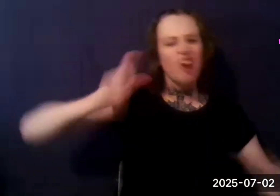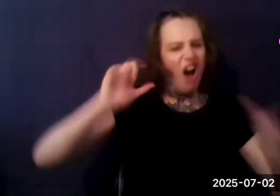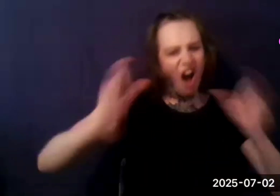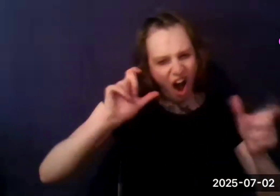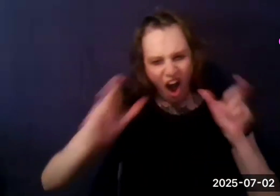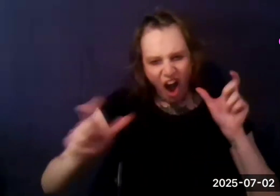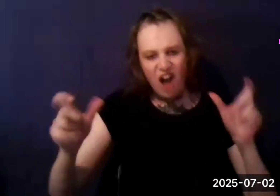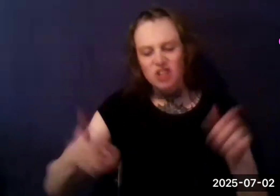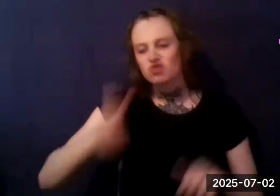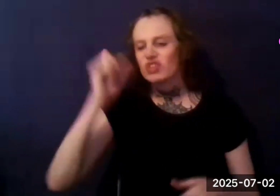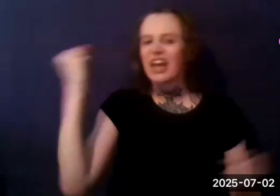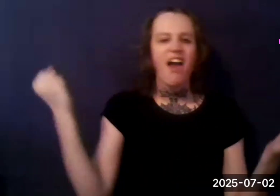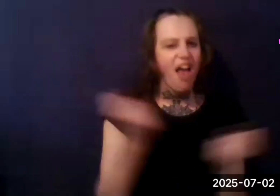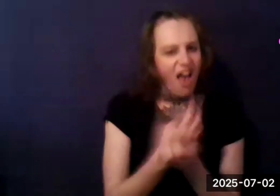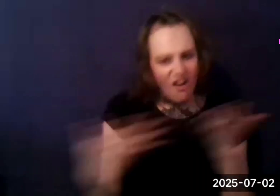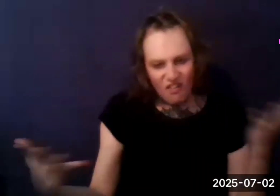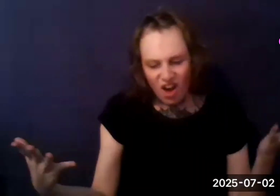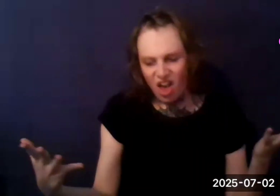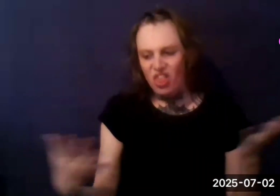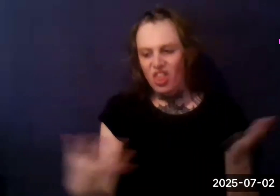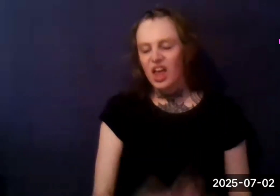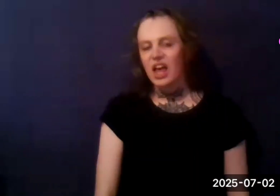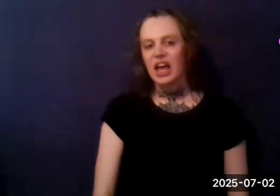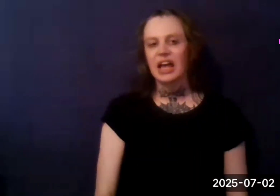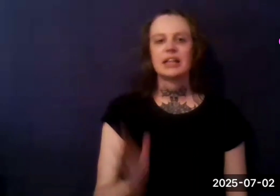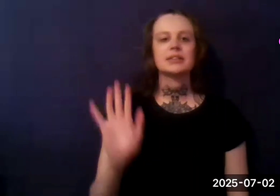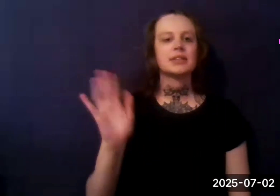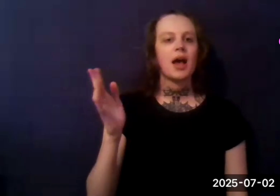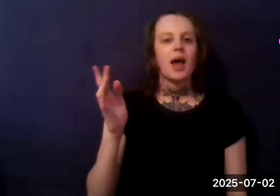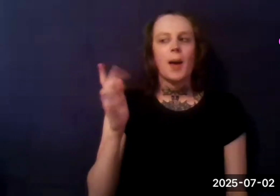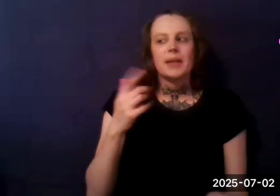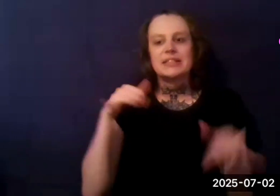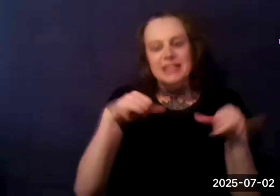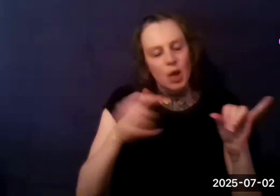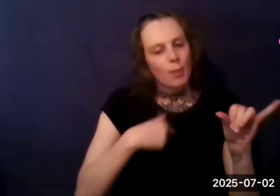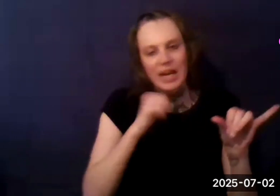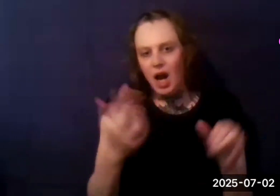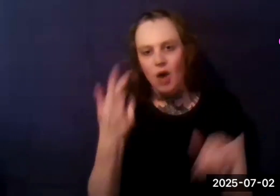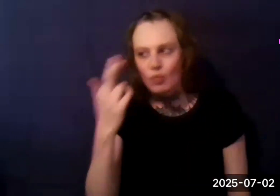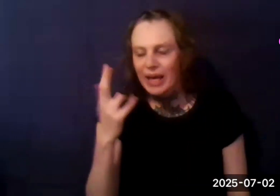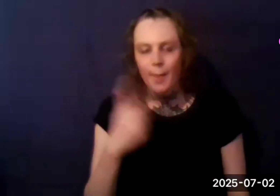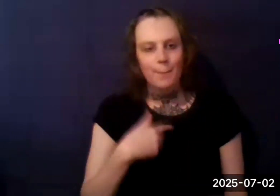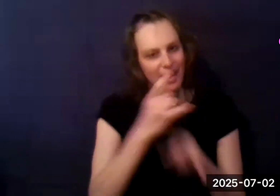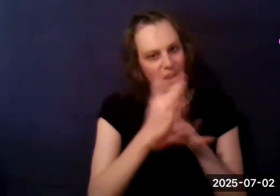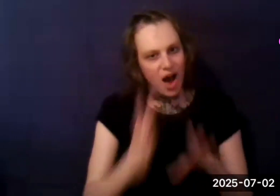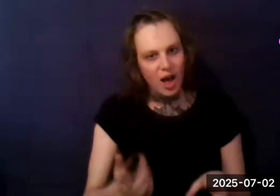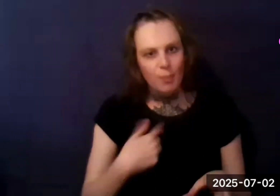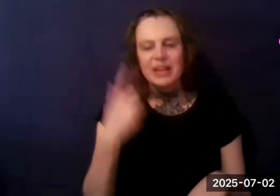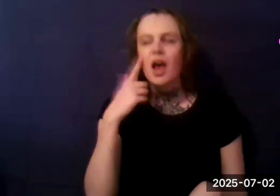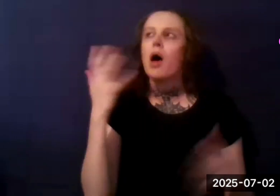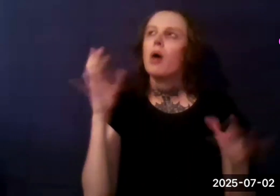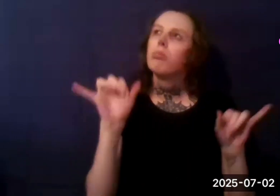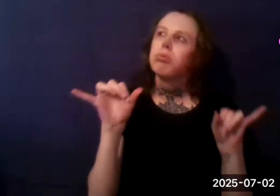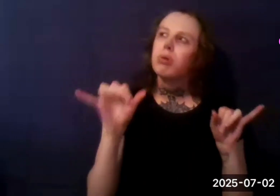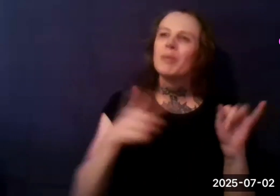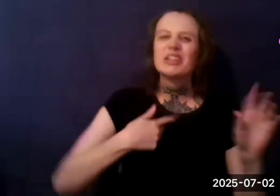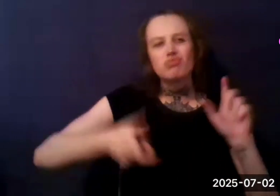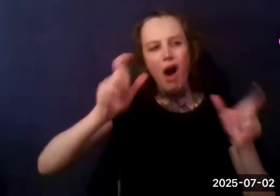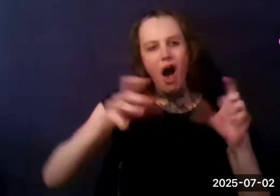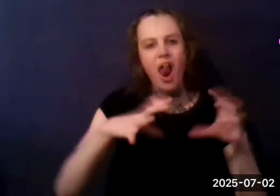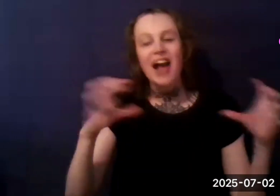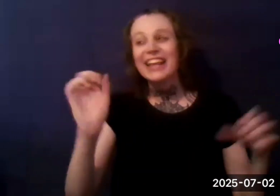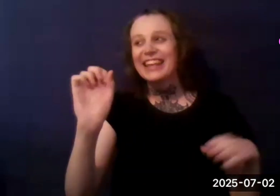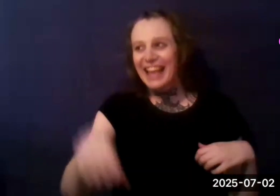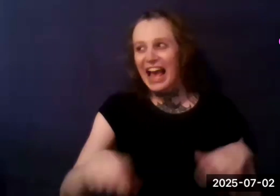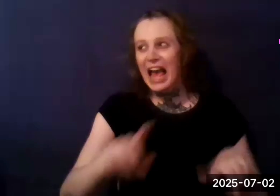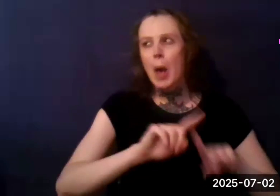the immediate side, like, oh, you are alcoholic. This was a mistake. But instead, I was like, you know what? It wasn't that bad. I didn't like